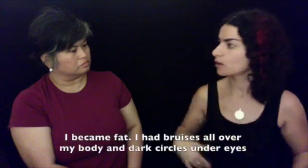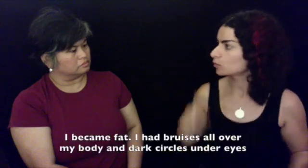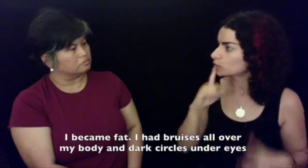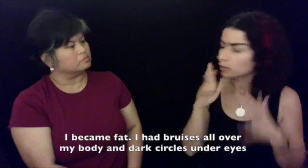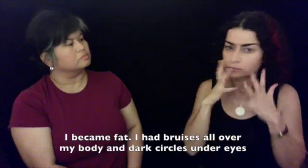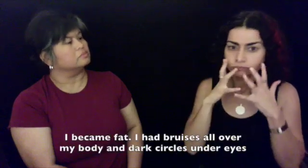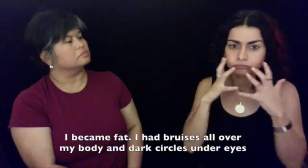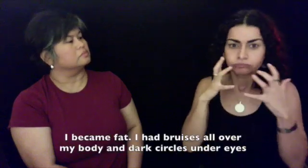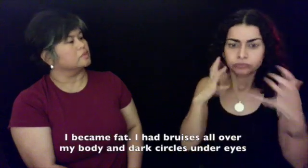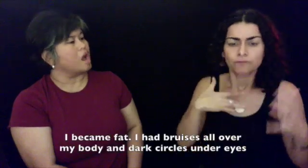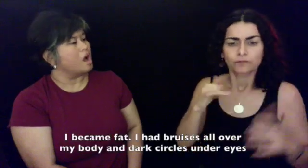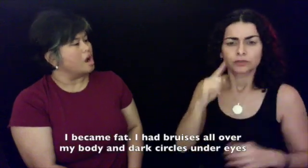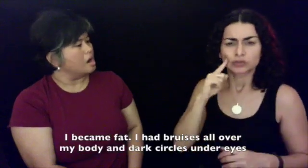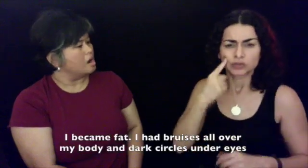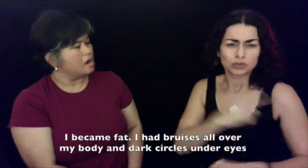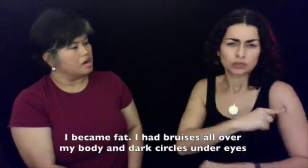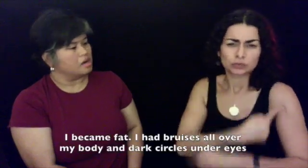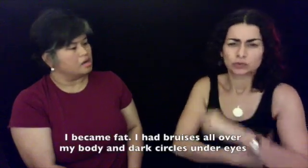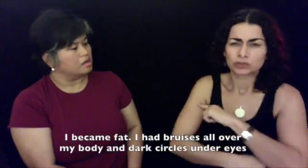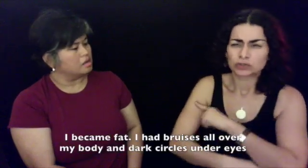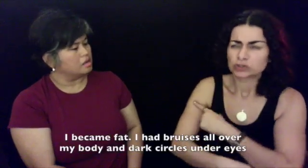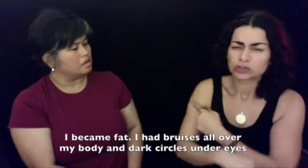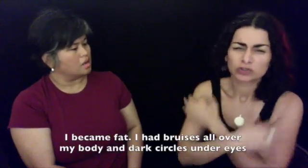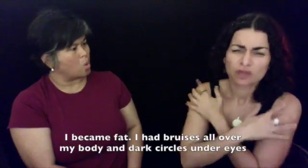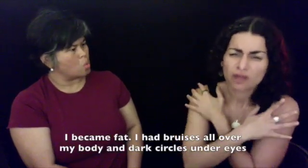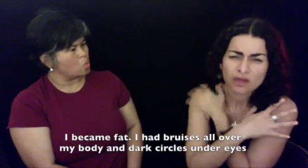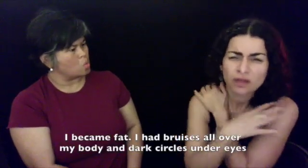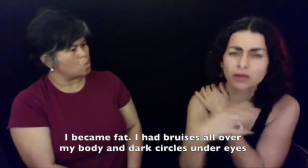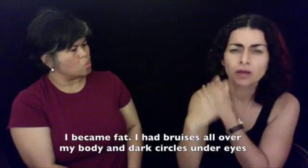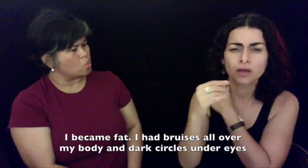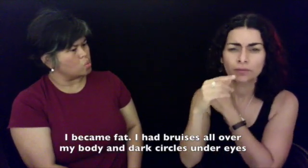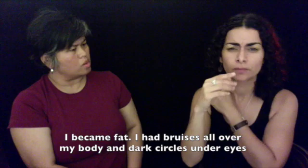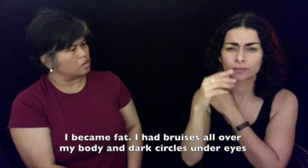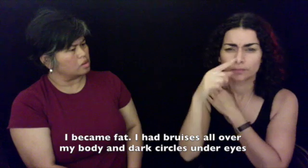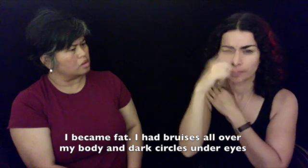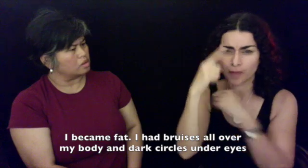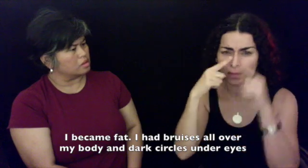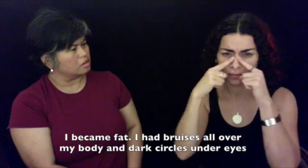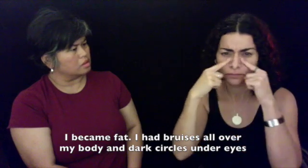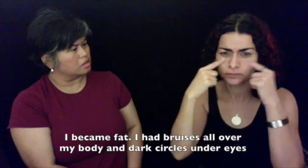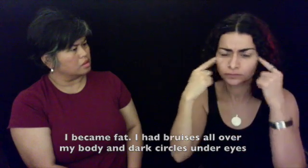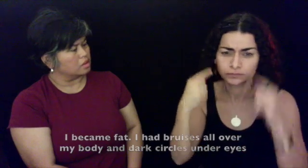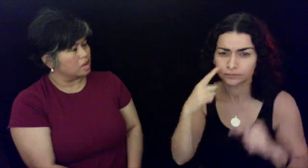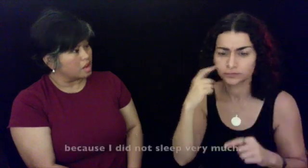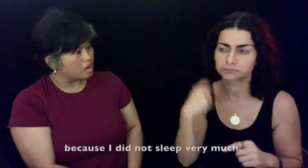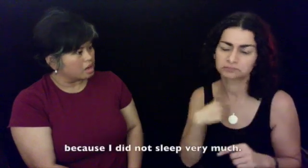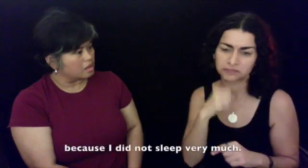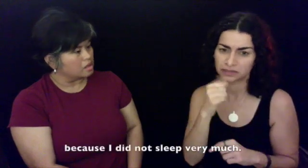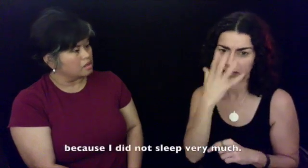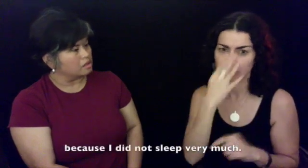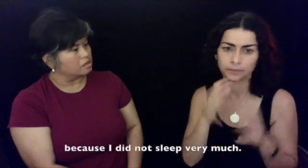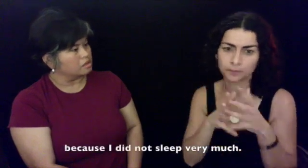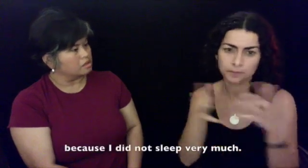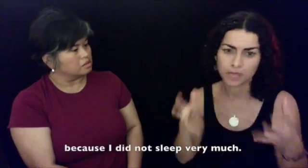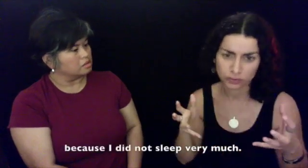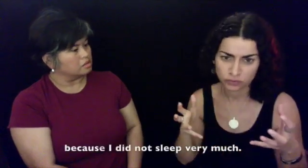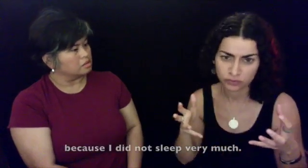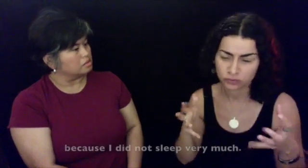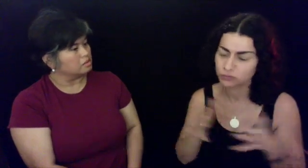I became fat, had bruises all over my body, dark circles under my eyes, because I did not sleep